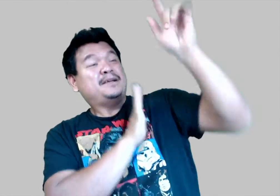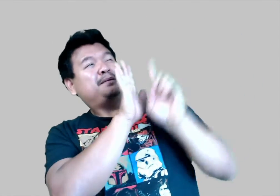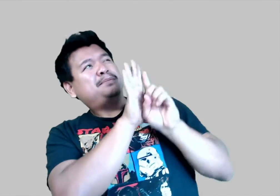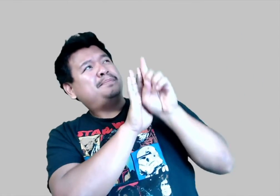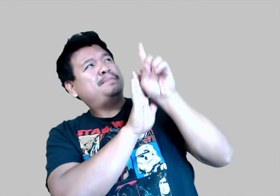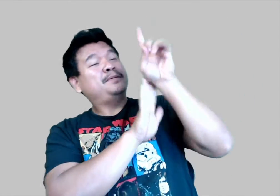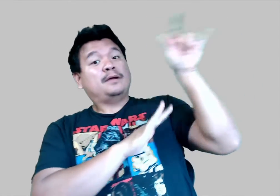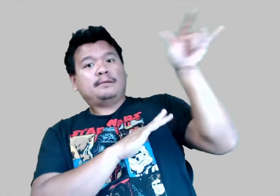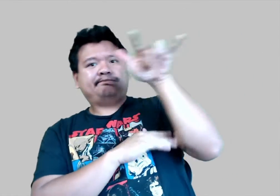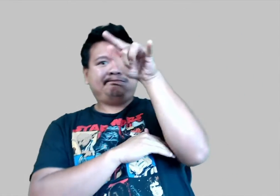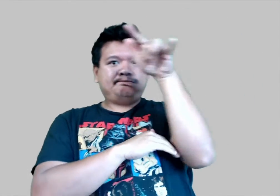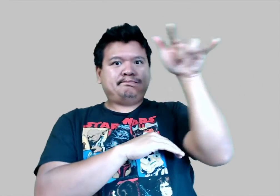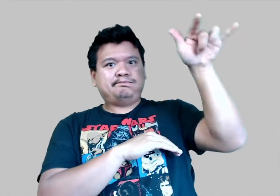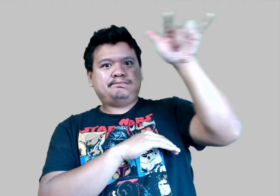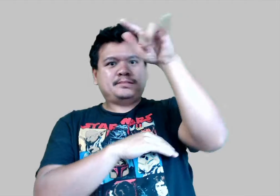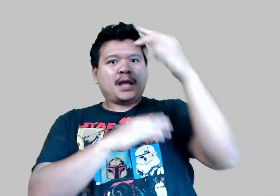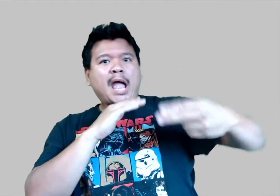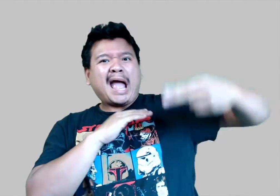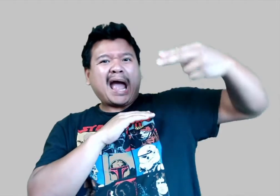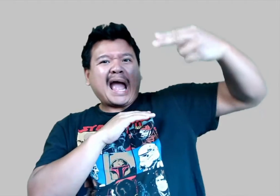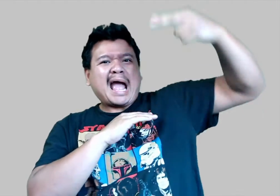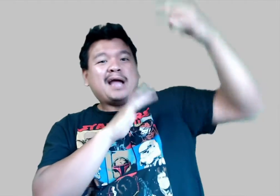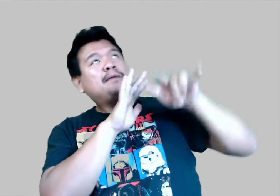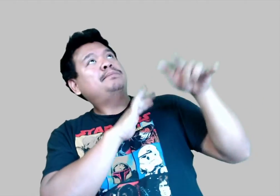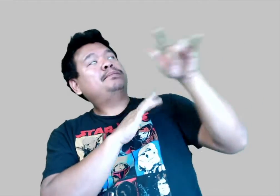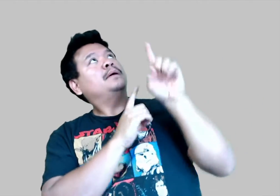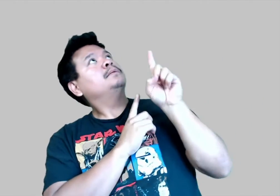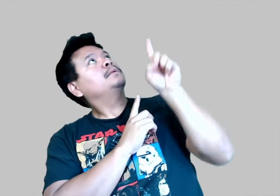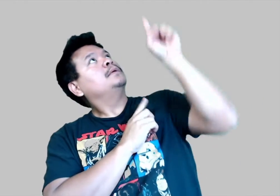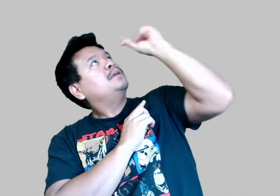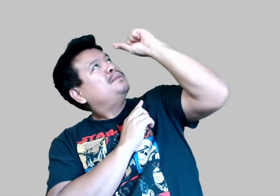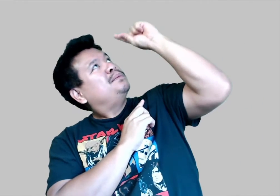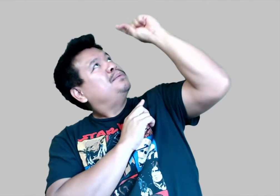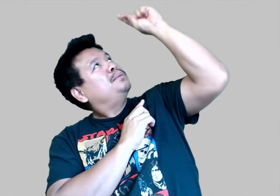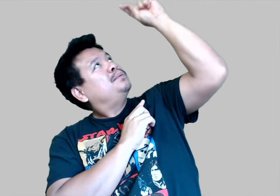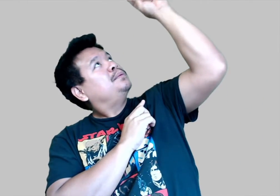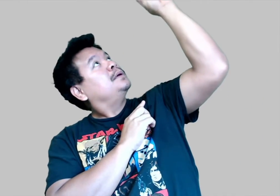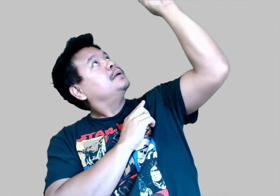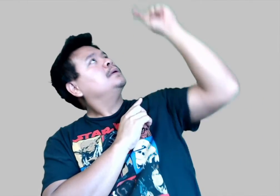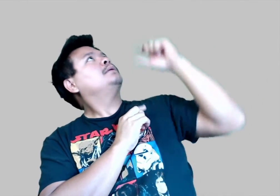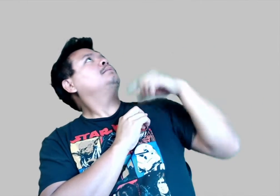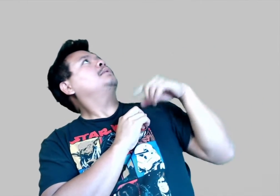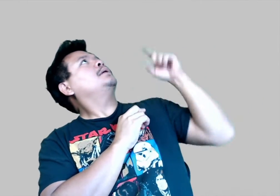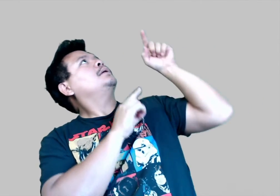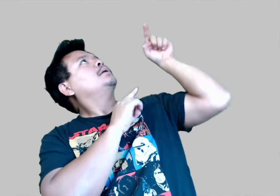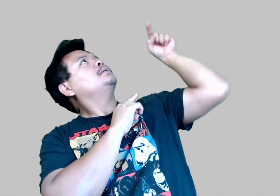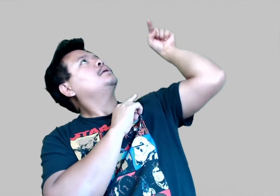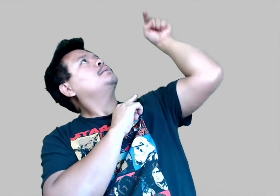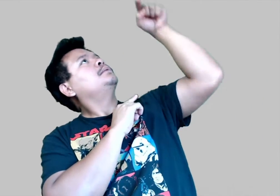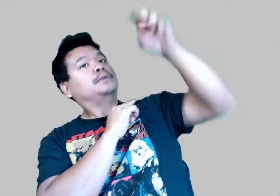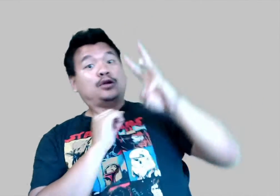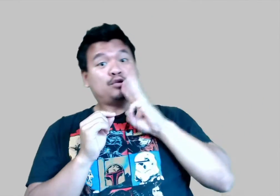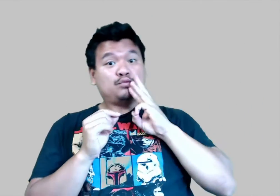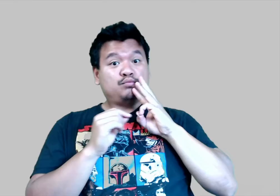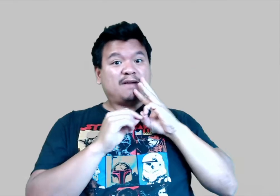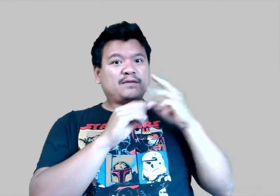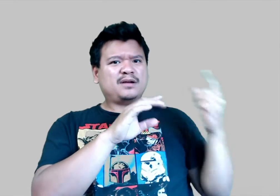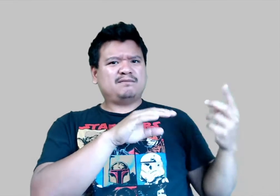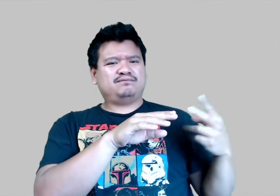to zigzag as it got higher and higher. Then it flew across the river and then it disappeared into